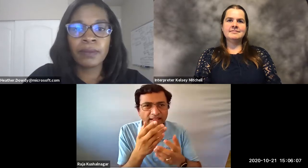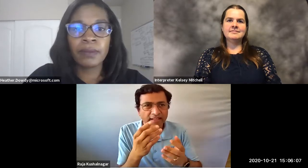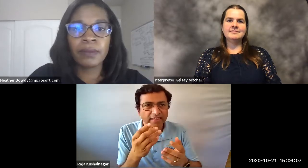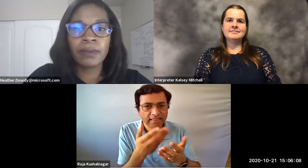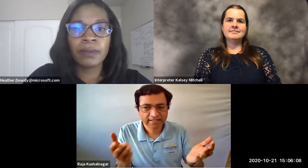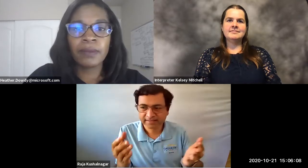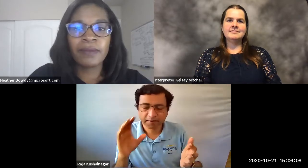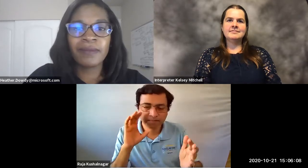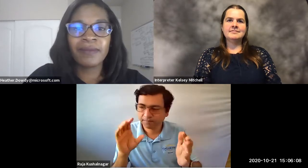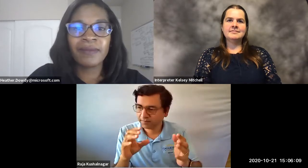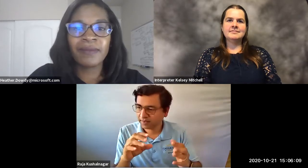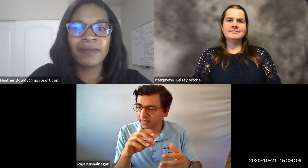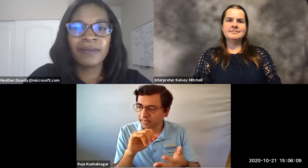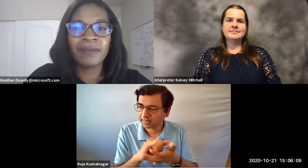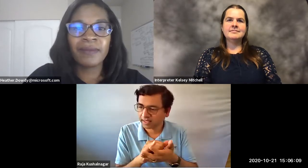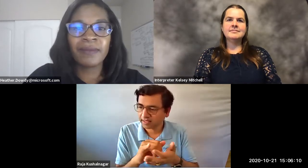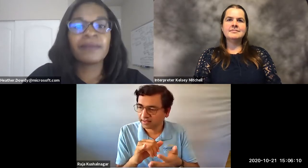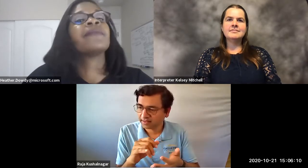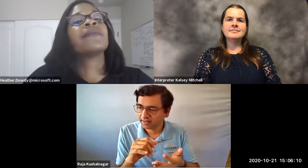about